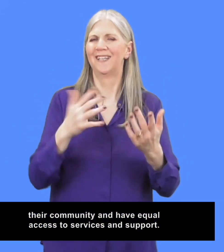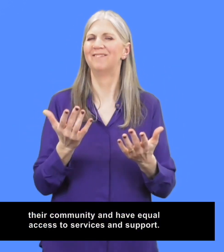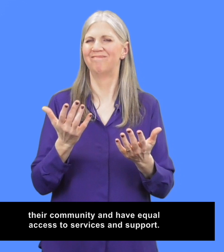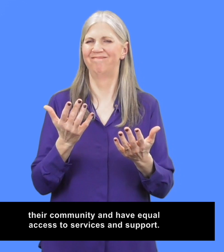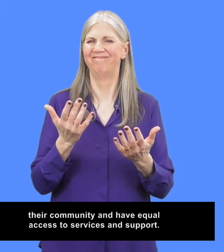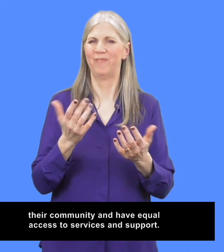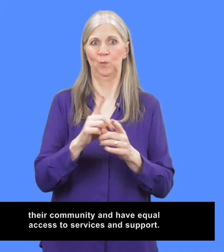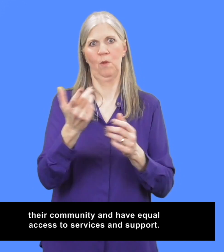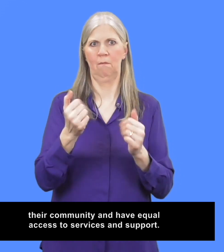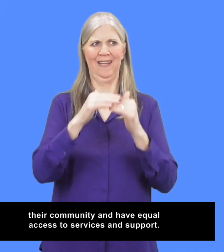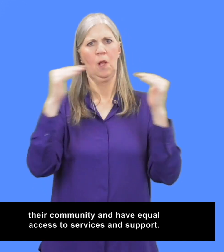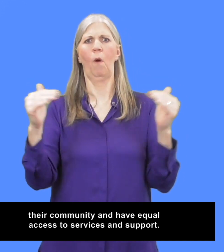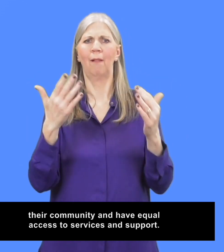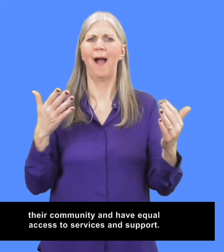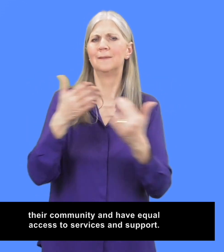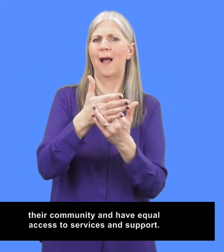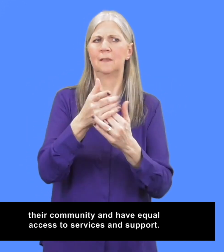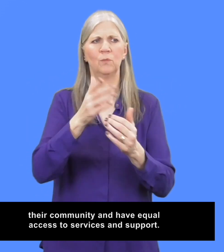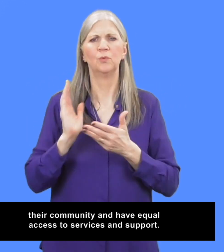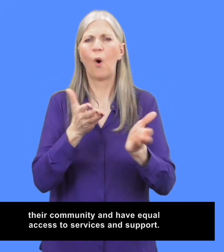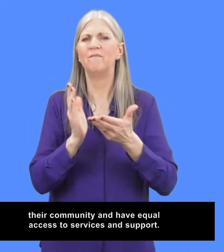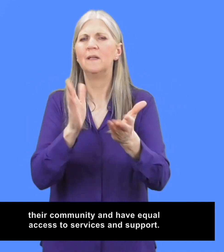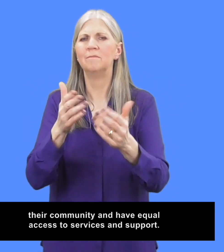equal access to services and support.